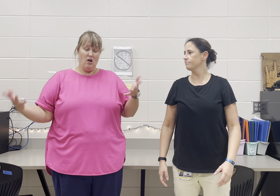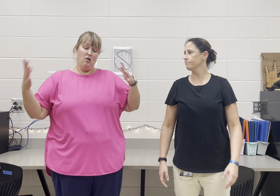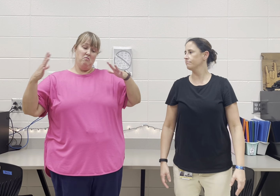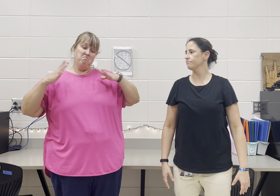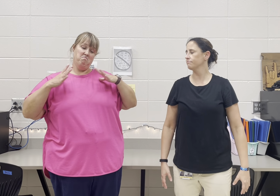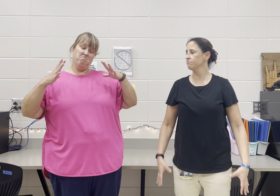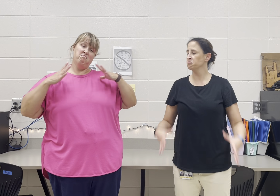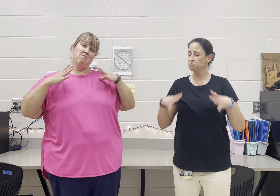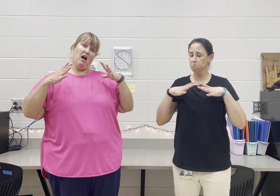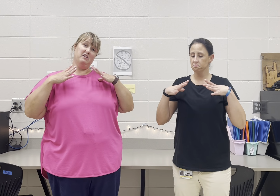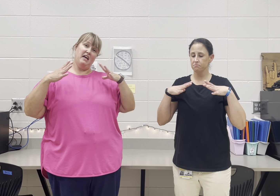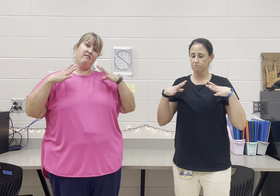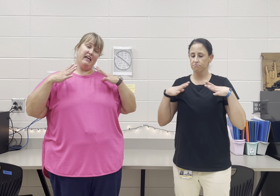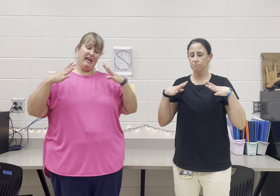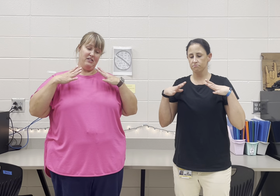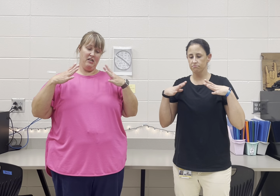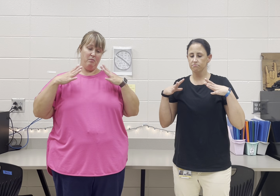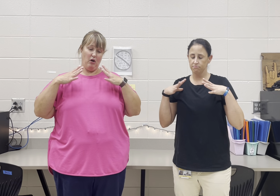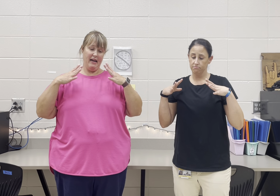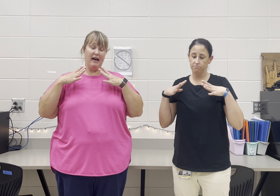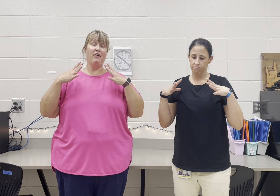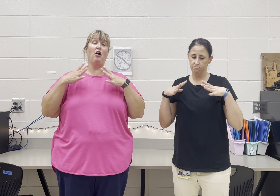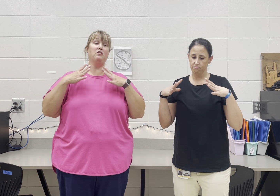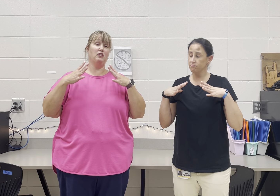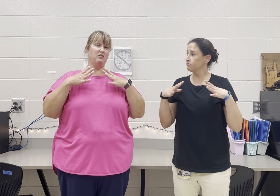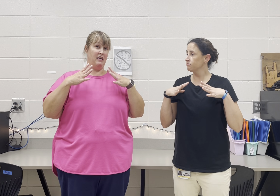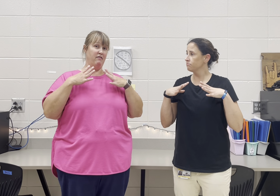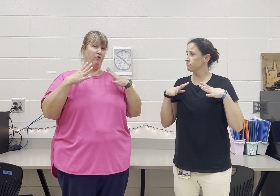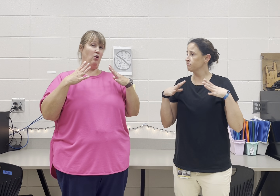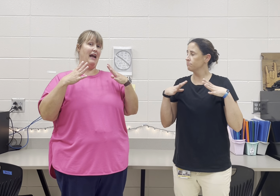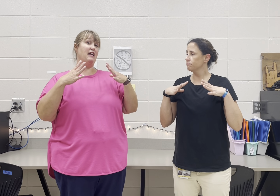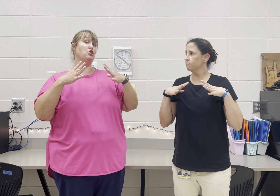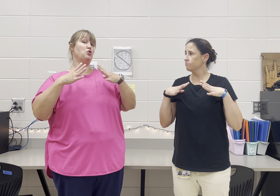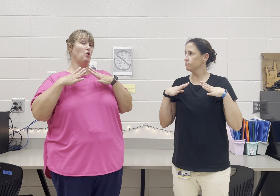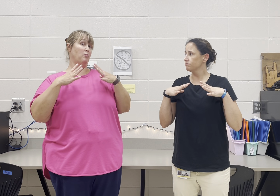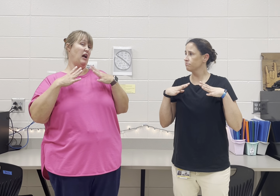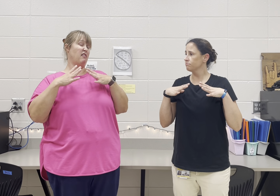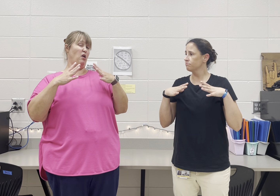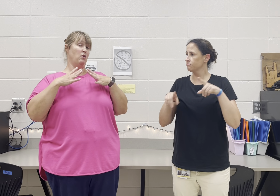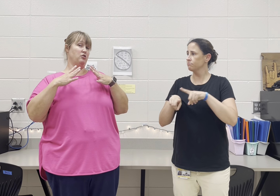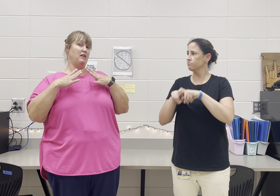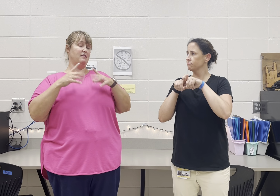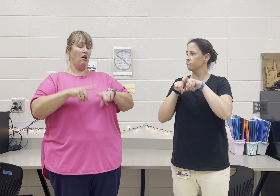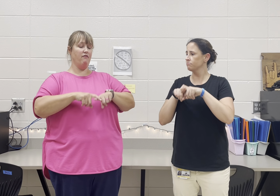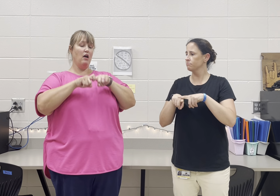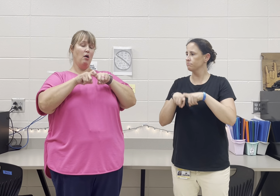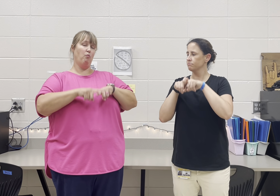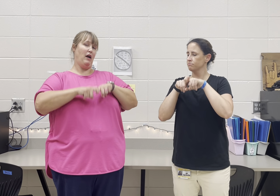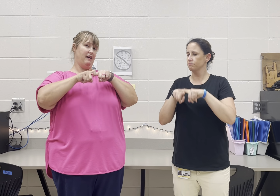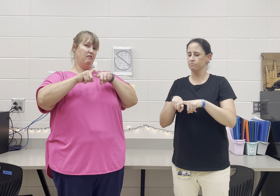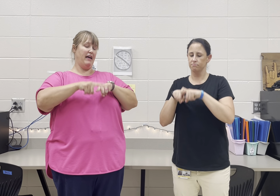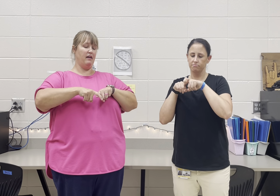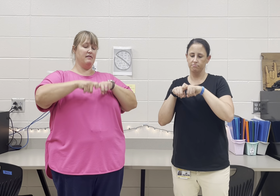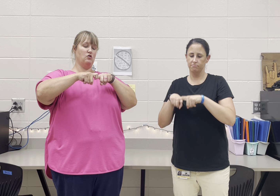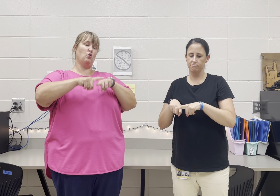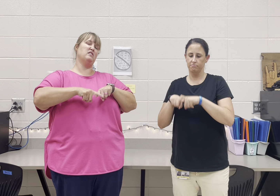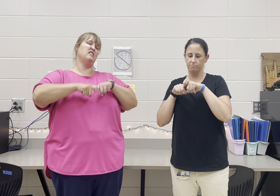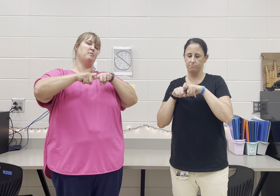So holiday, vacation, break. I've also seen for a short break, like 1 or 2 days off, break, like a short